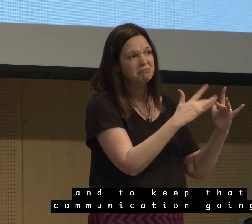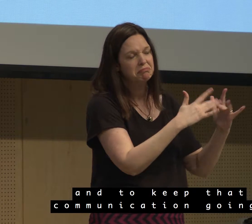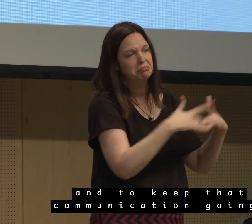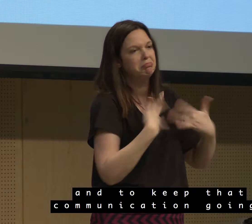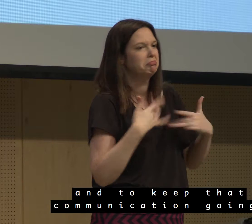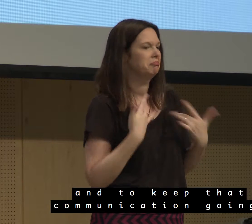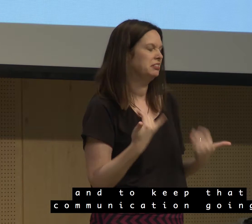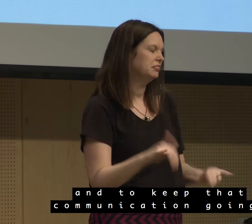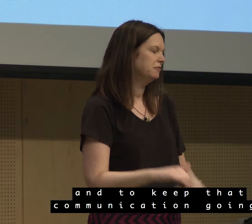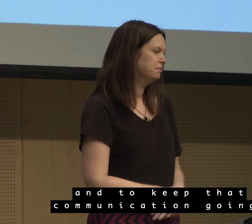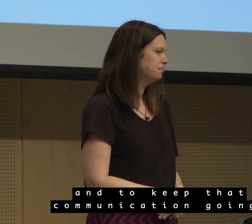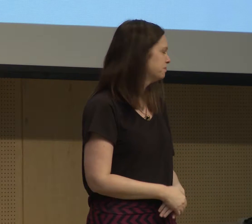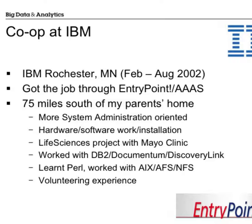that communication going.